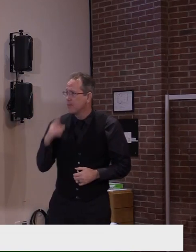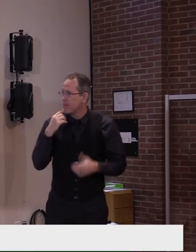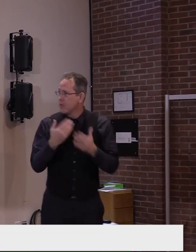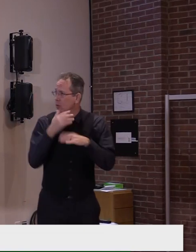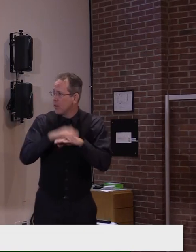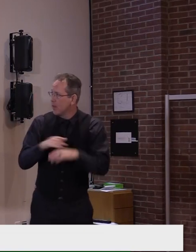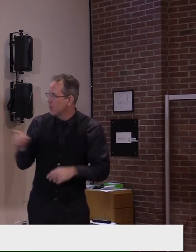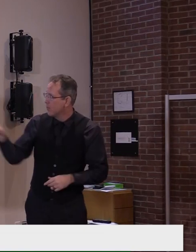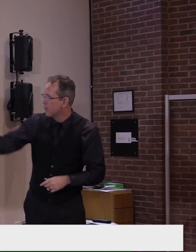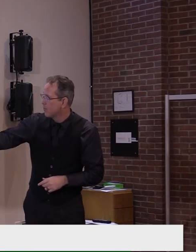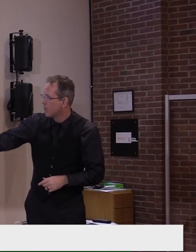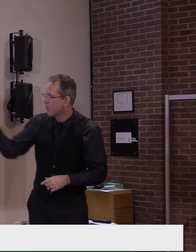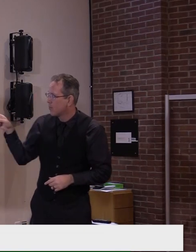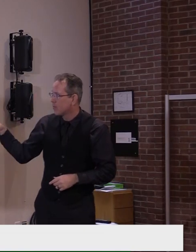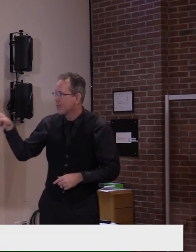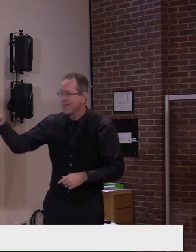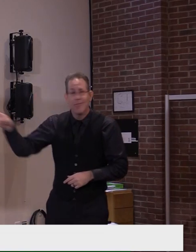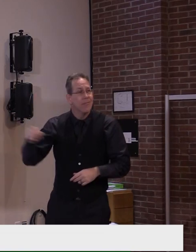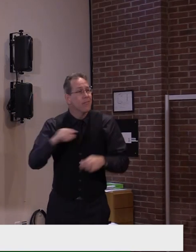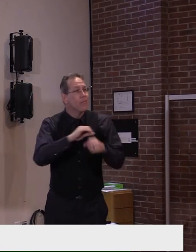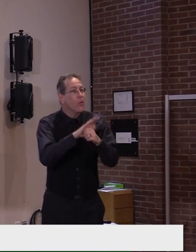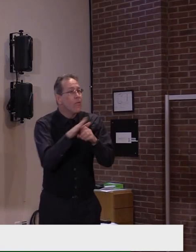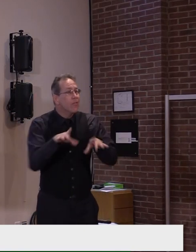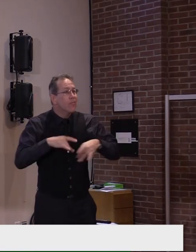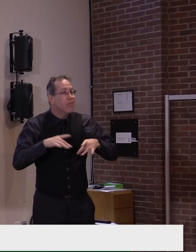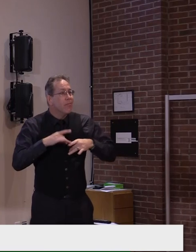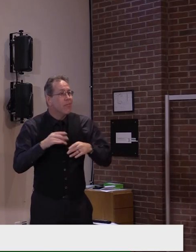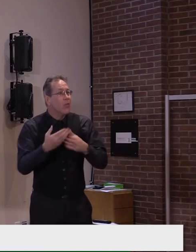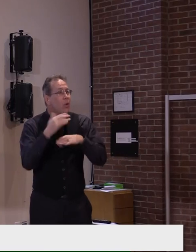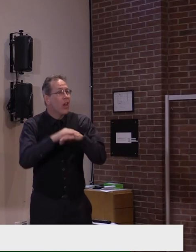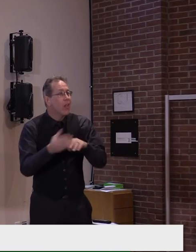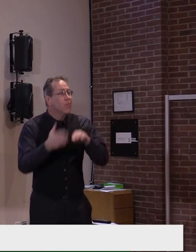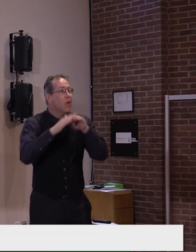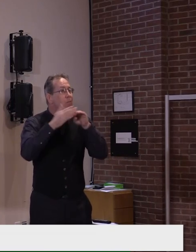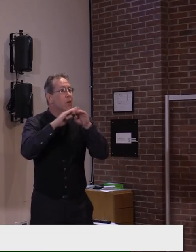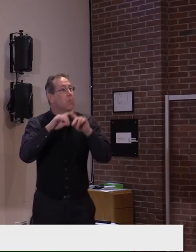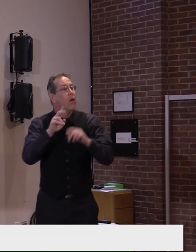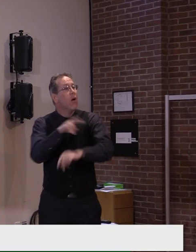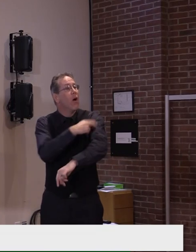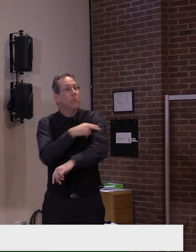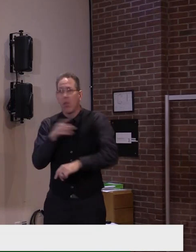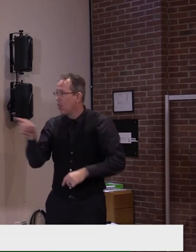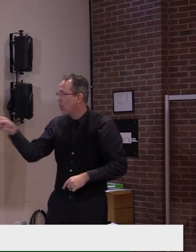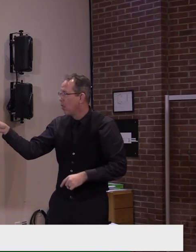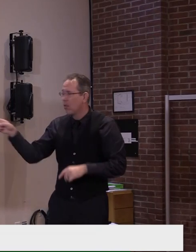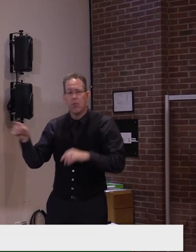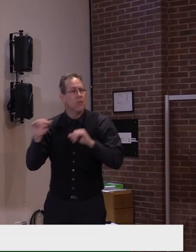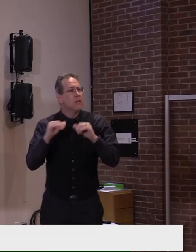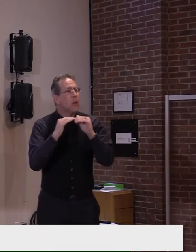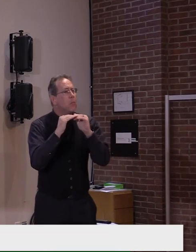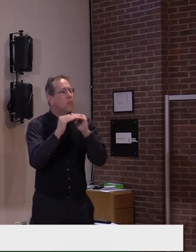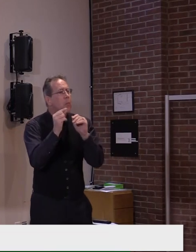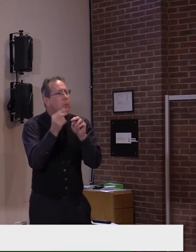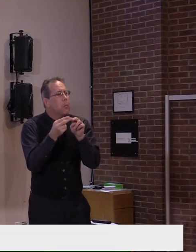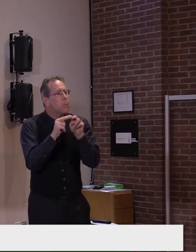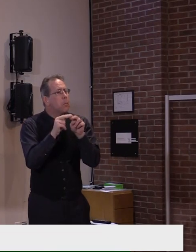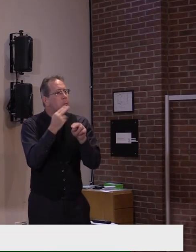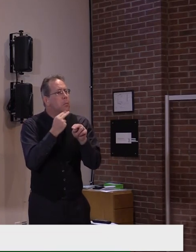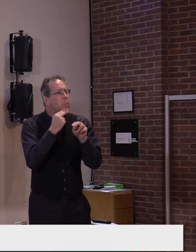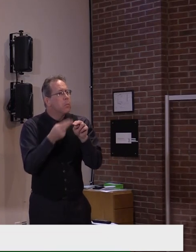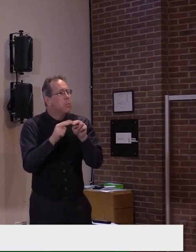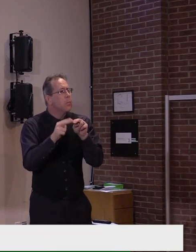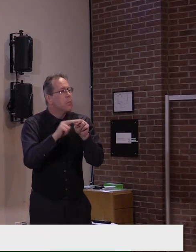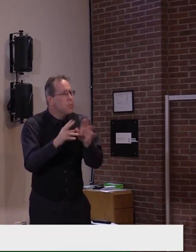hospitalizations are relatively stable, increasing just 2%. Here in Vermont, our cases again have